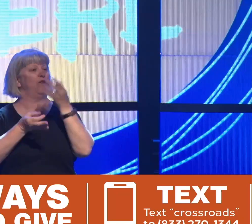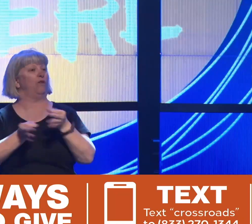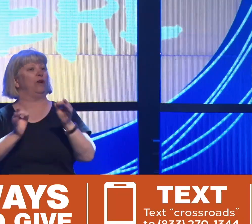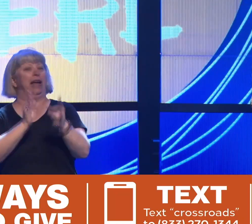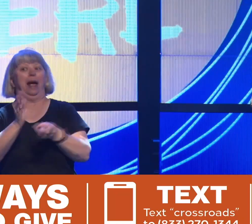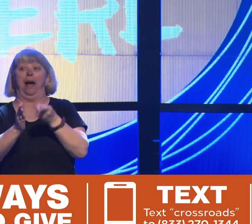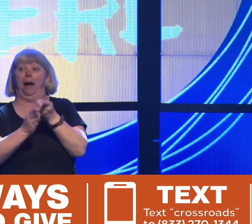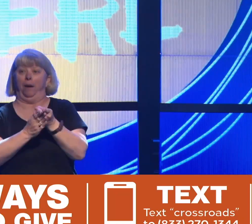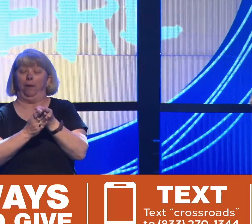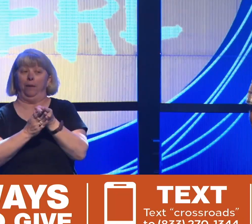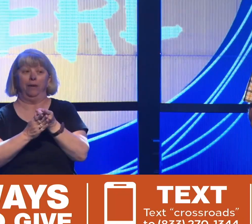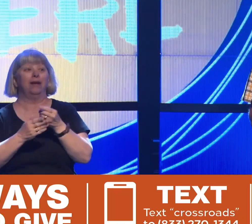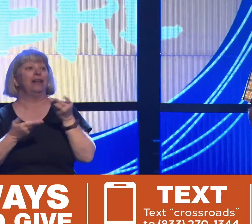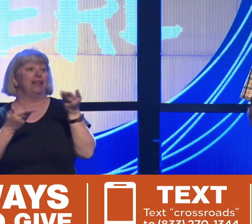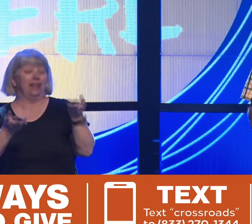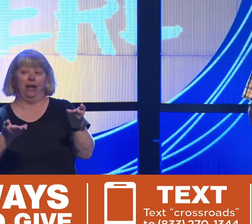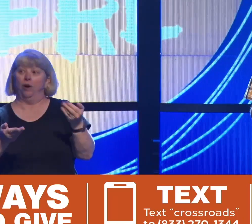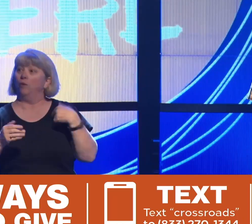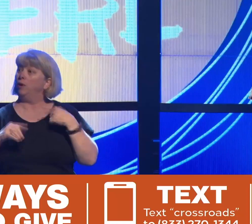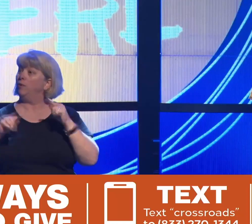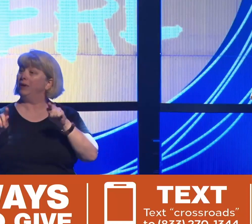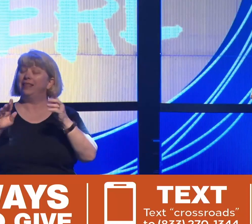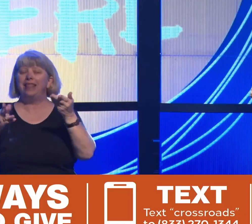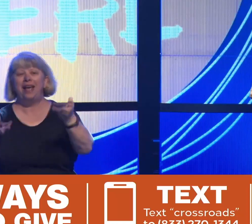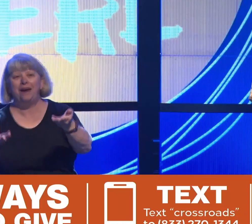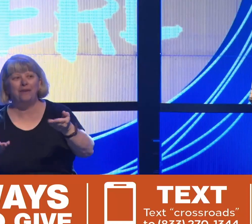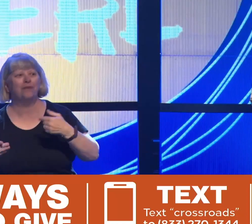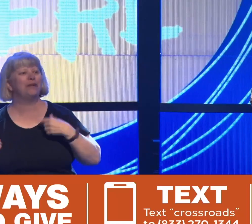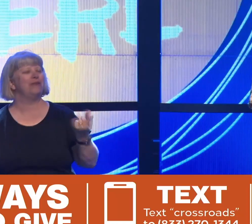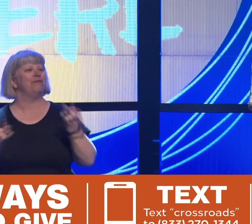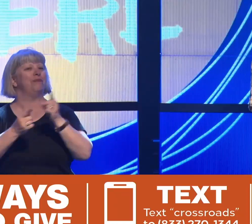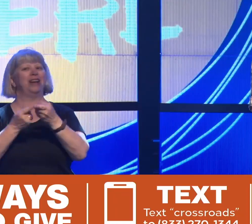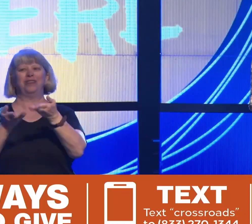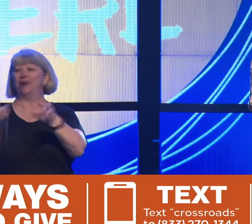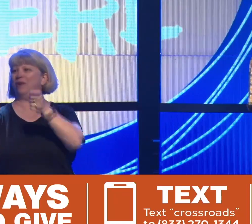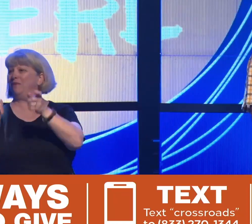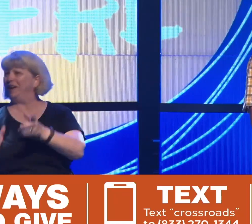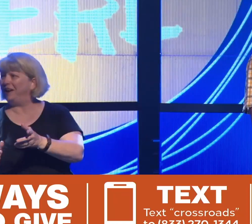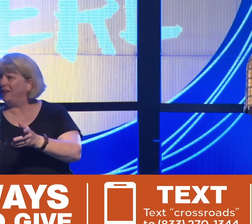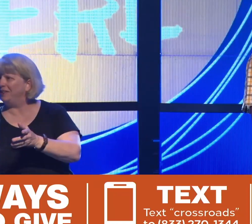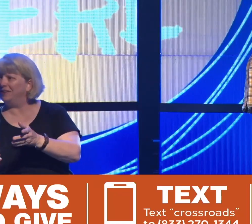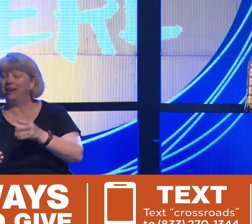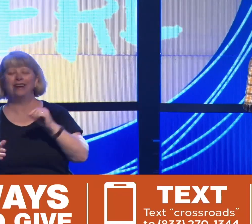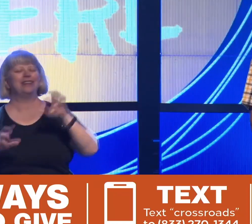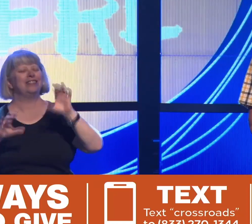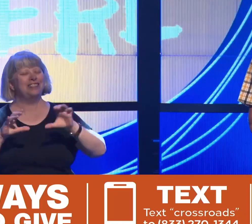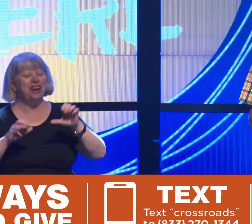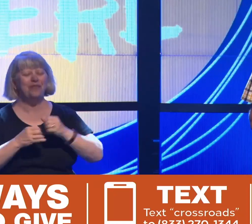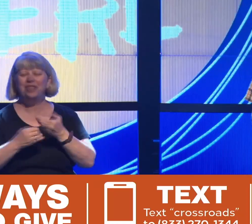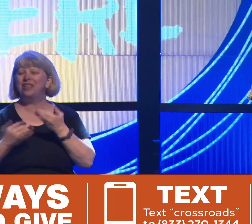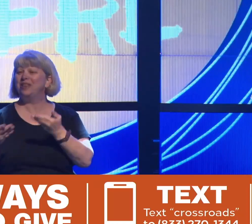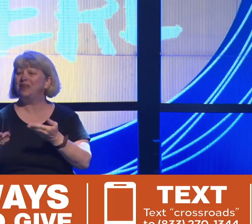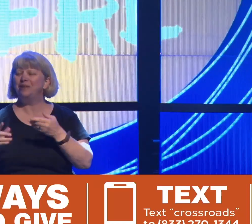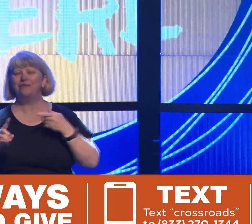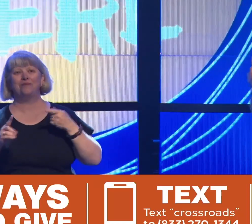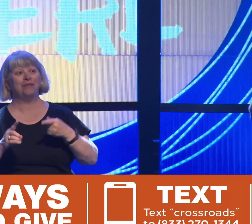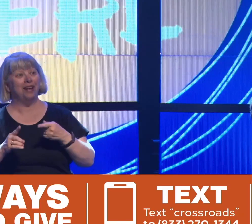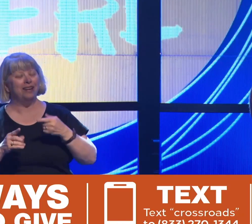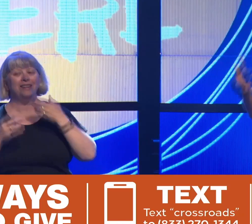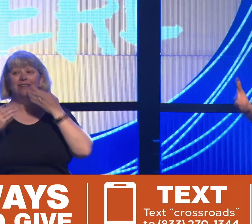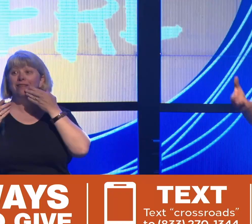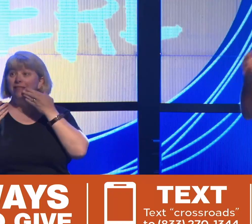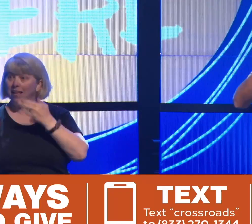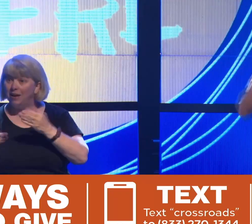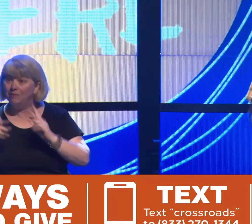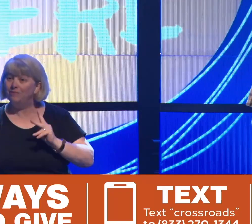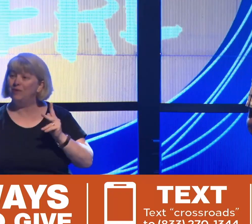at the Fly High trampoline. And while we were there, we got to meet the general manager. And I got to chat with the general manager. I like to thank people.